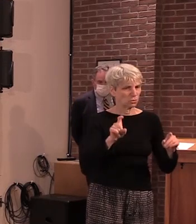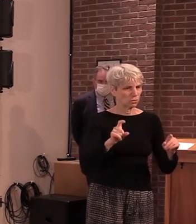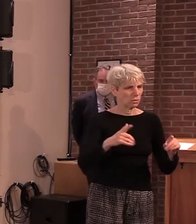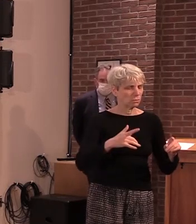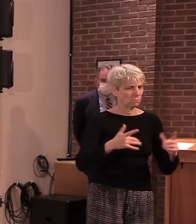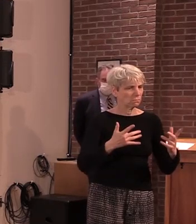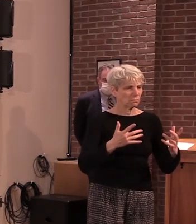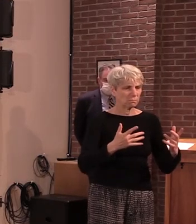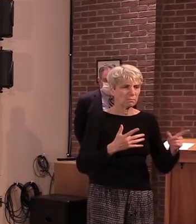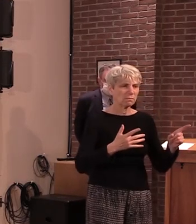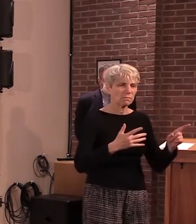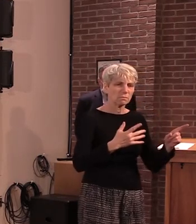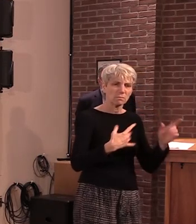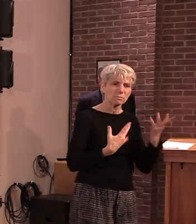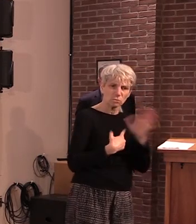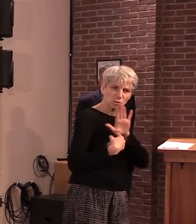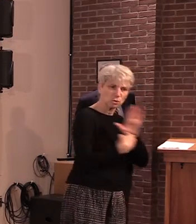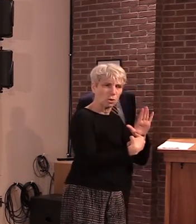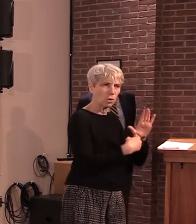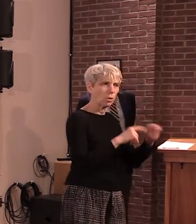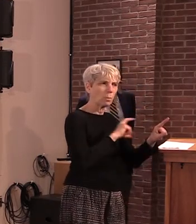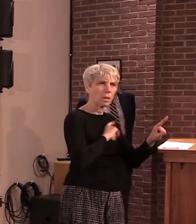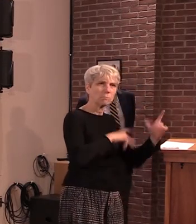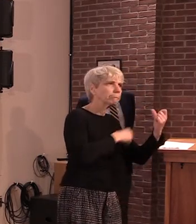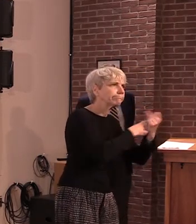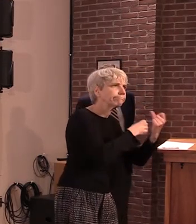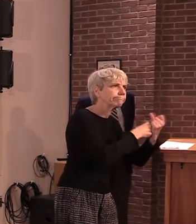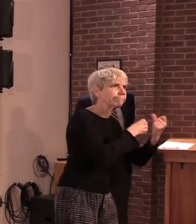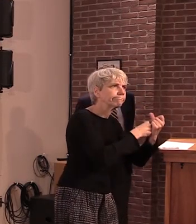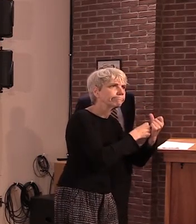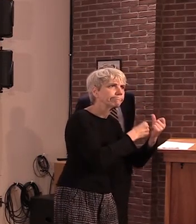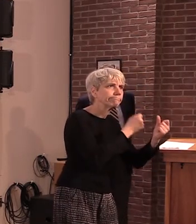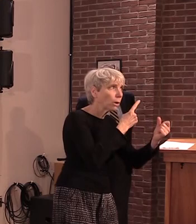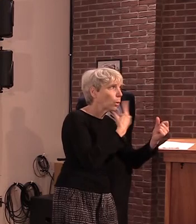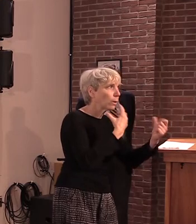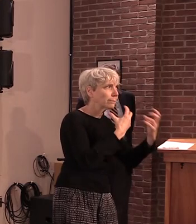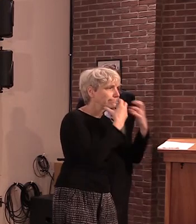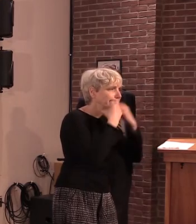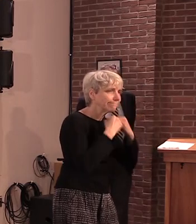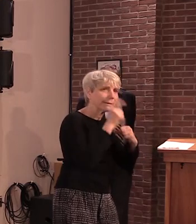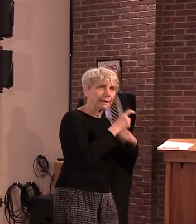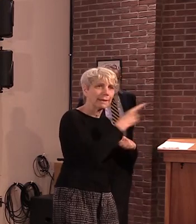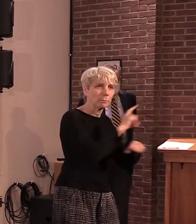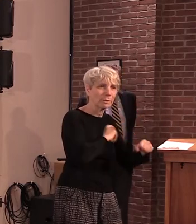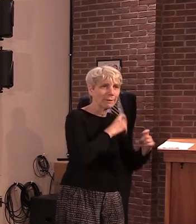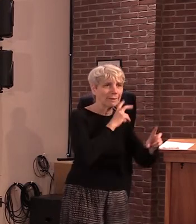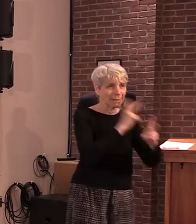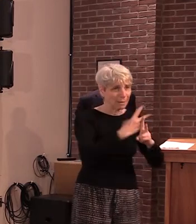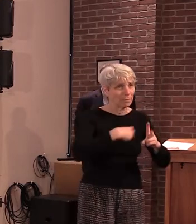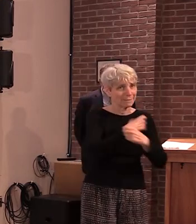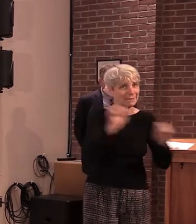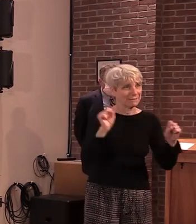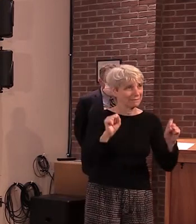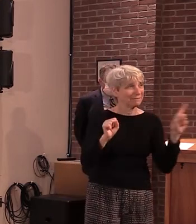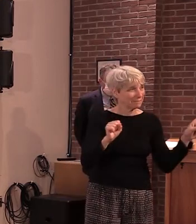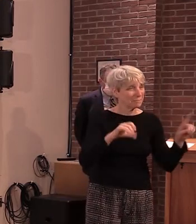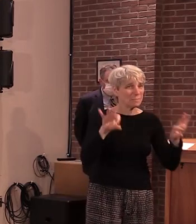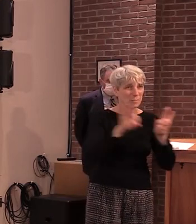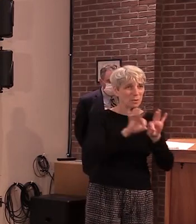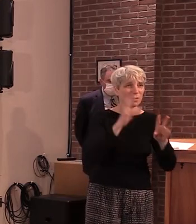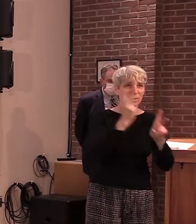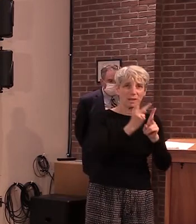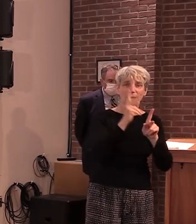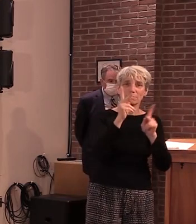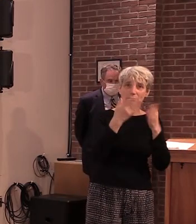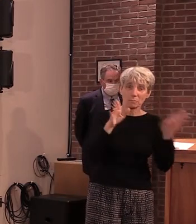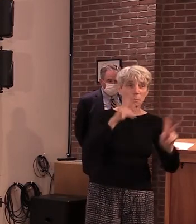law enforcement knows that we're on their side as well. They keep us safe. It's part of public safety. You know, one of the highest priorities of any